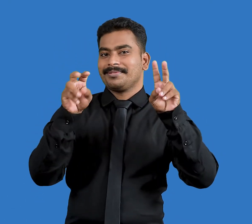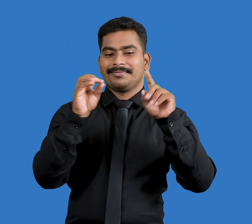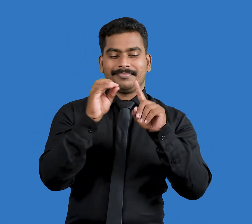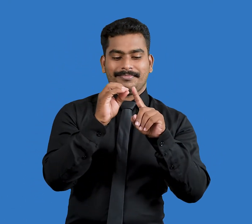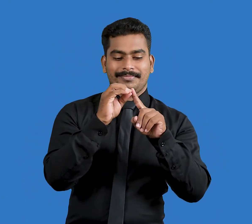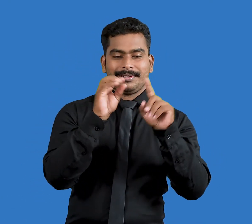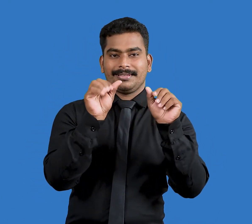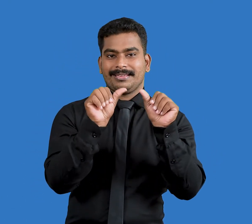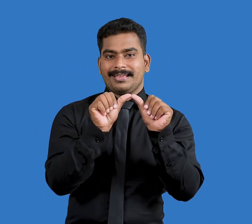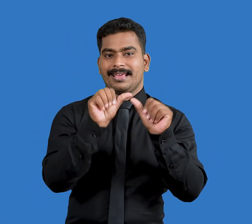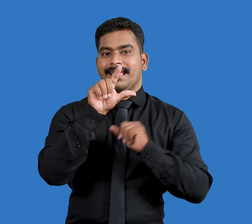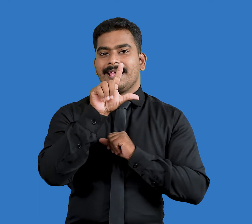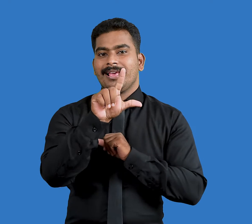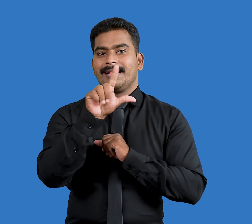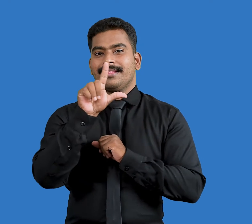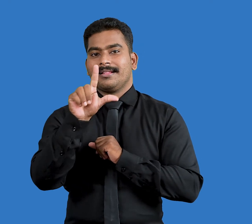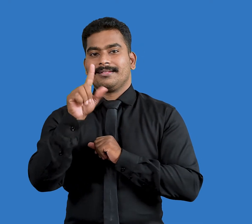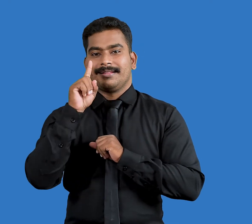about palliative care.